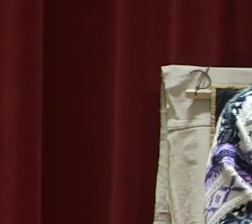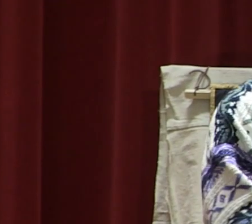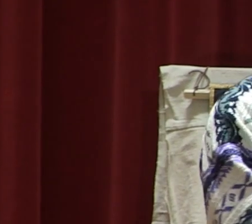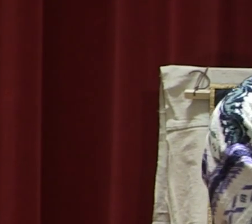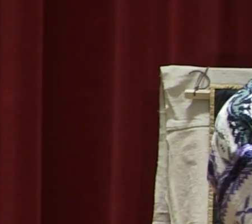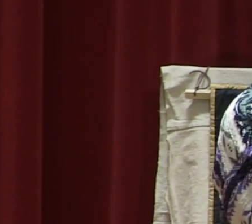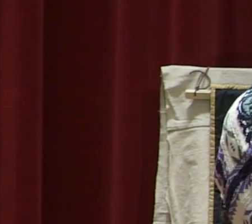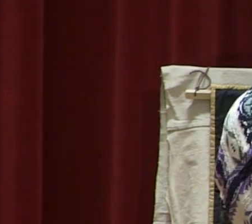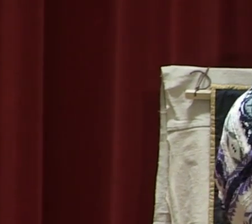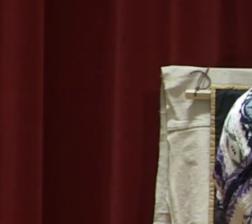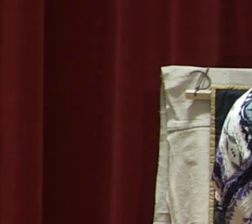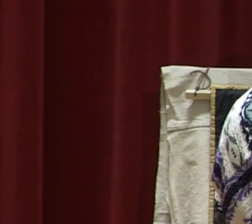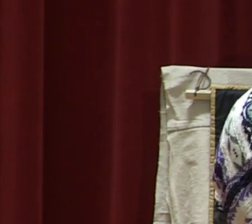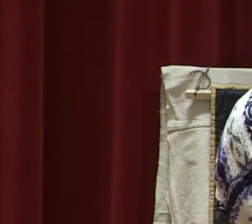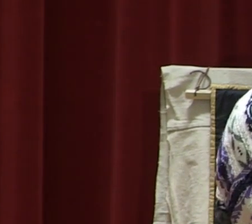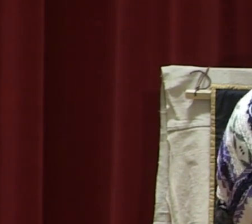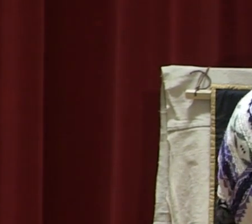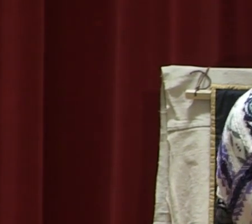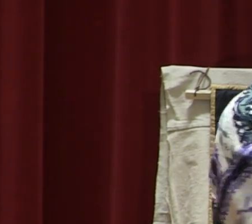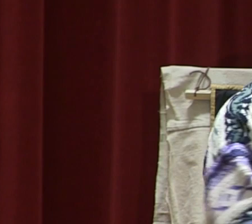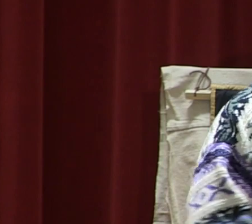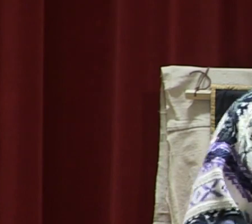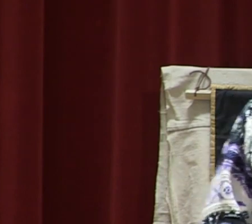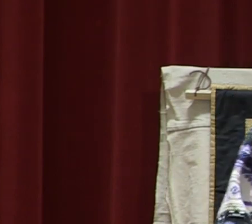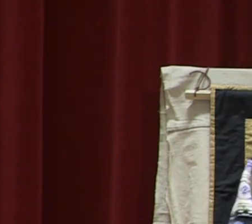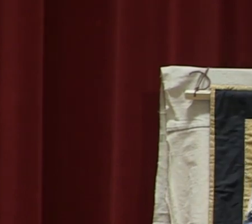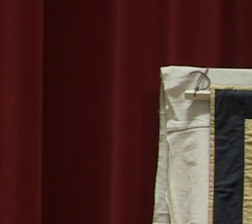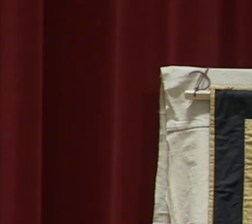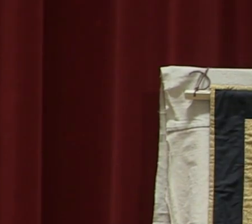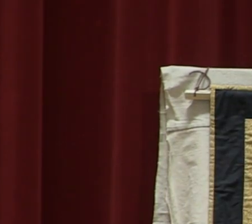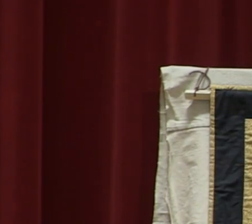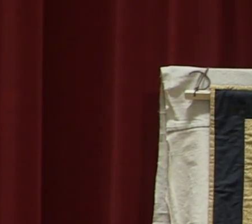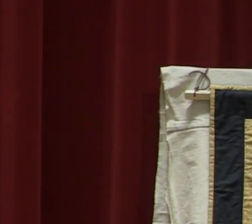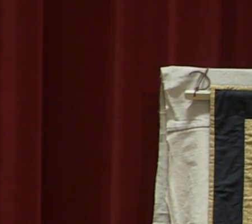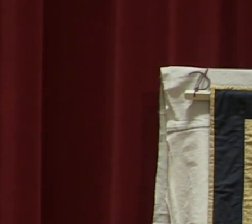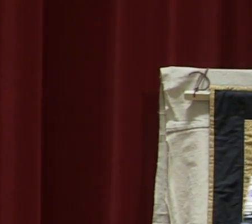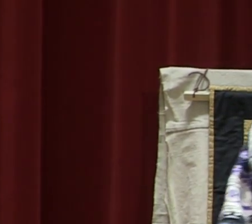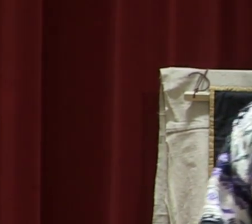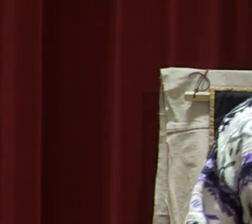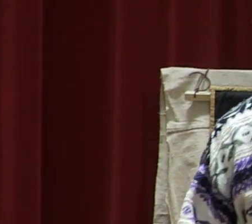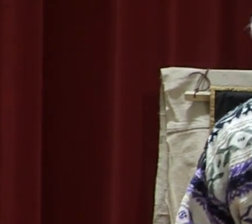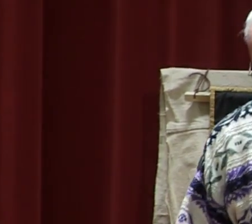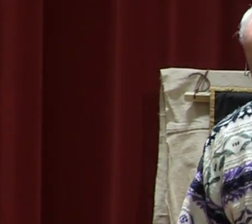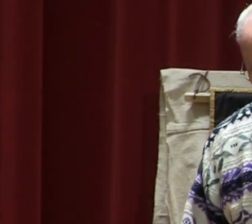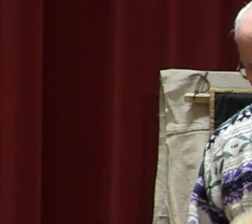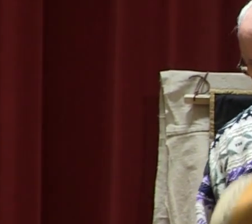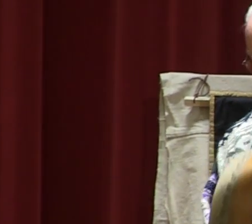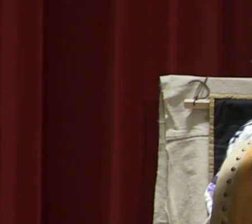Thank you very much, Judith, for that lovely welcome. Good evening, all.